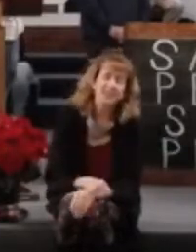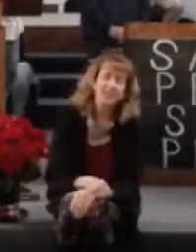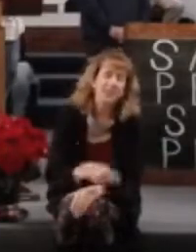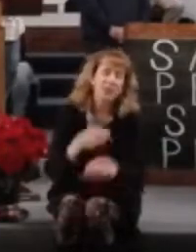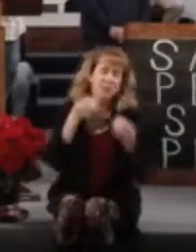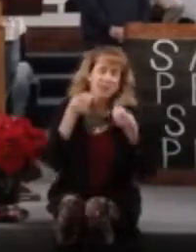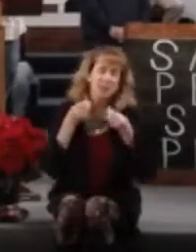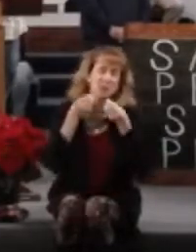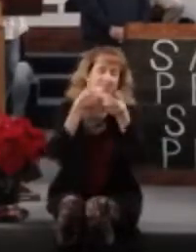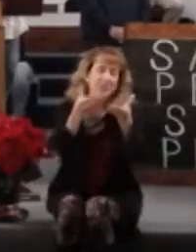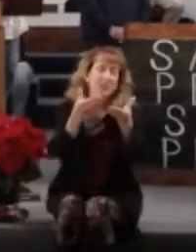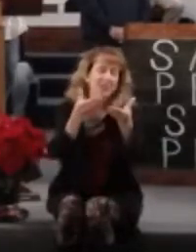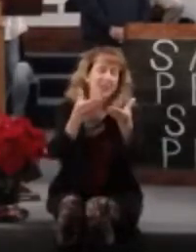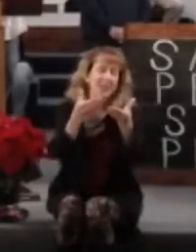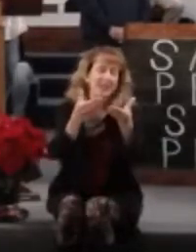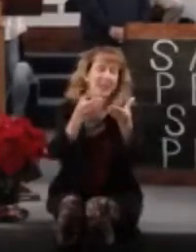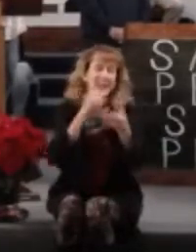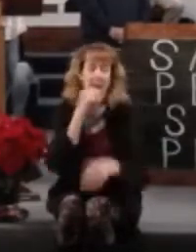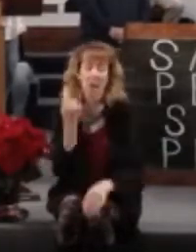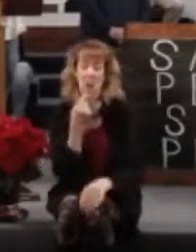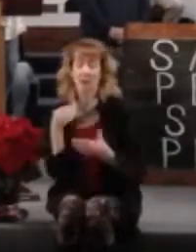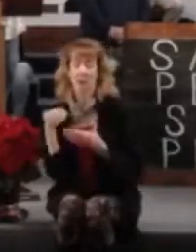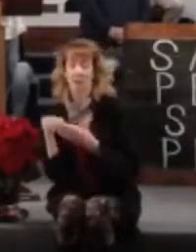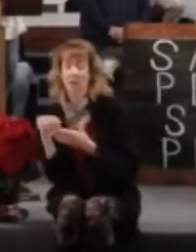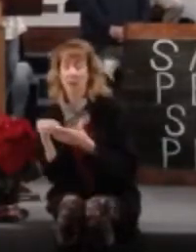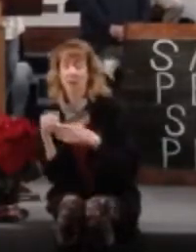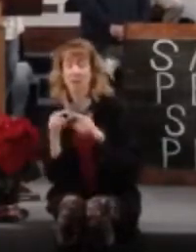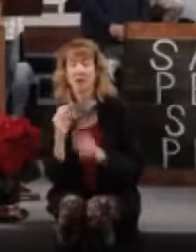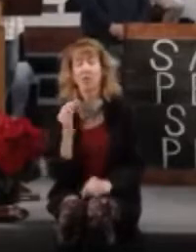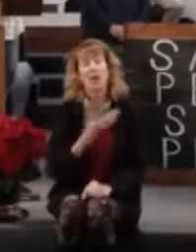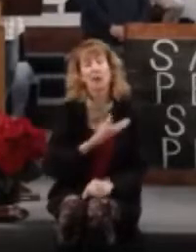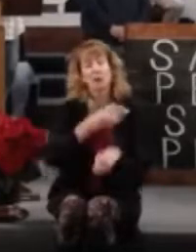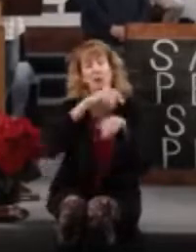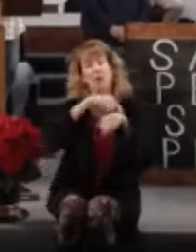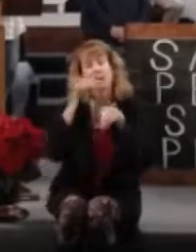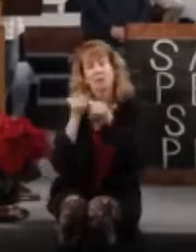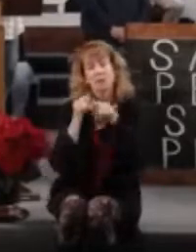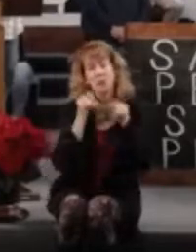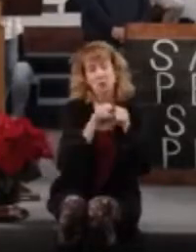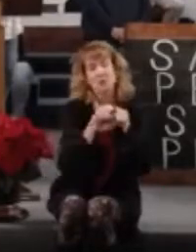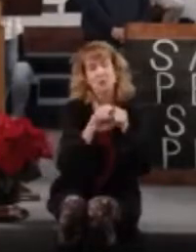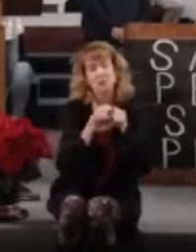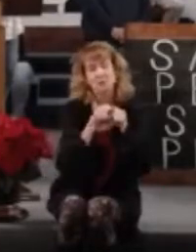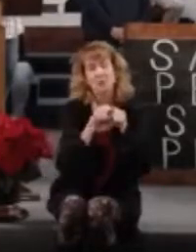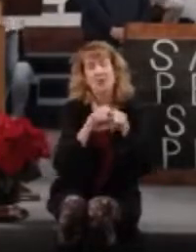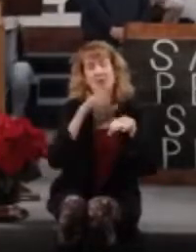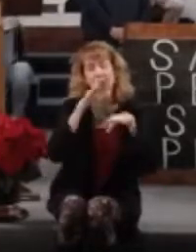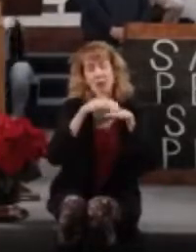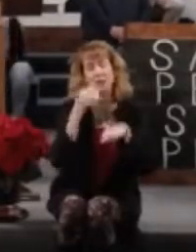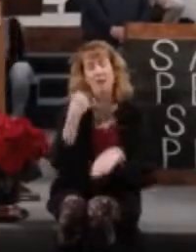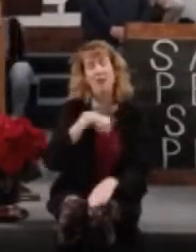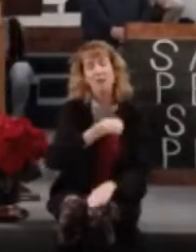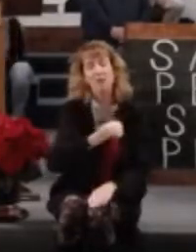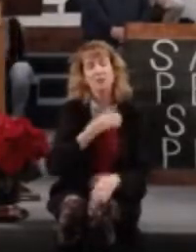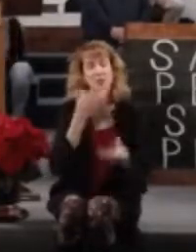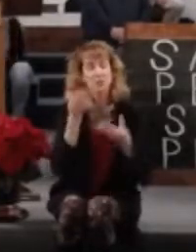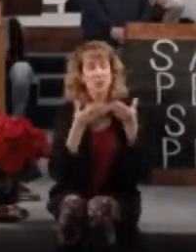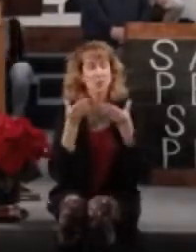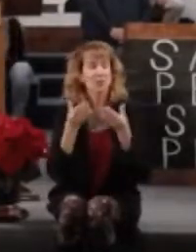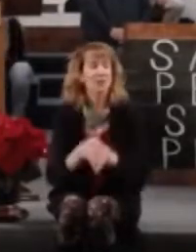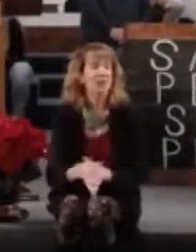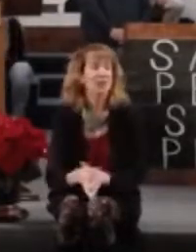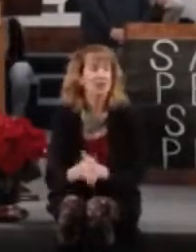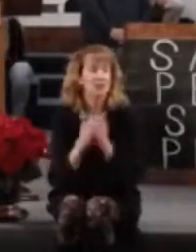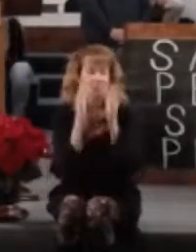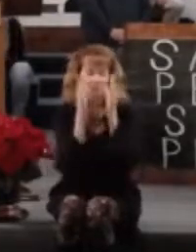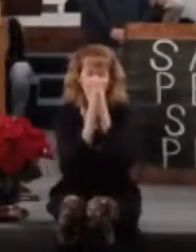give, not just of money, but of our time, too. God calls us to serve. Get the ushers to come down. We'll go ahead and